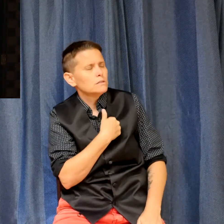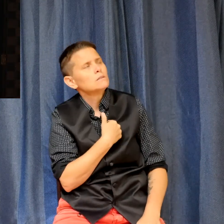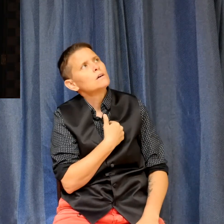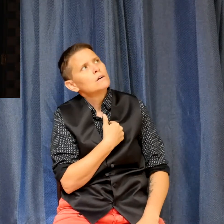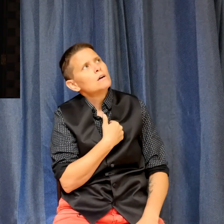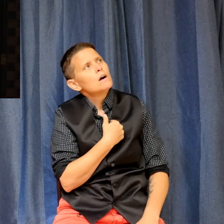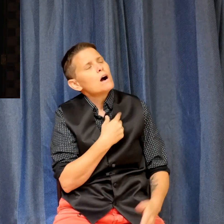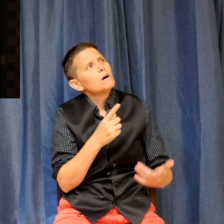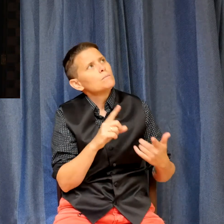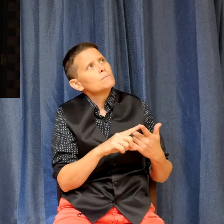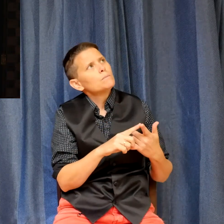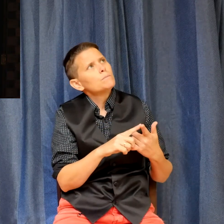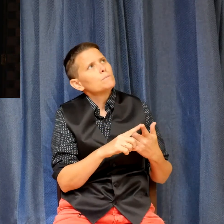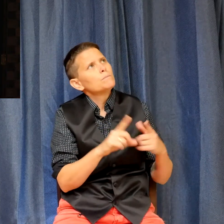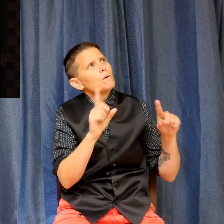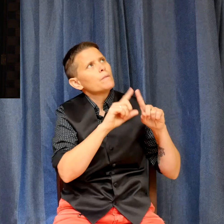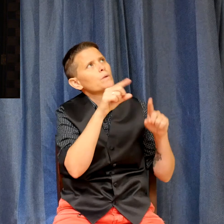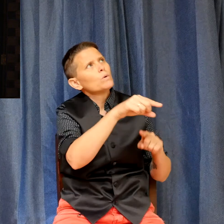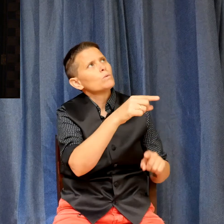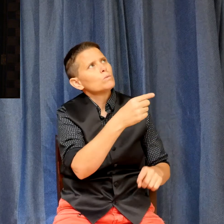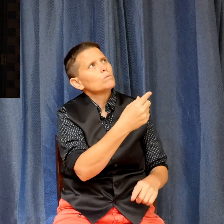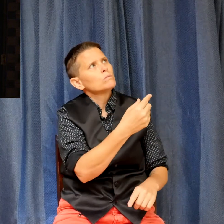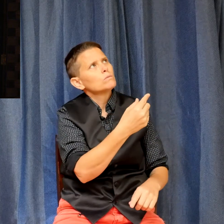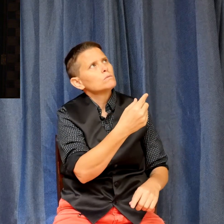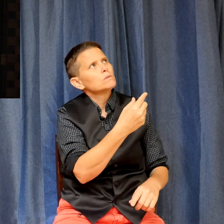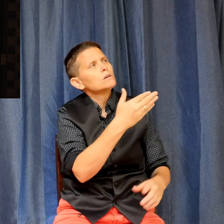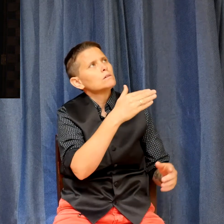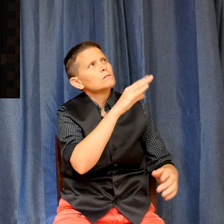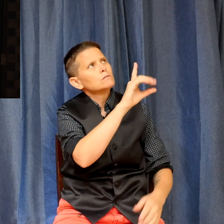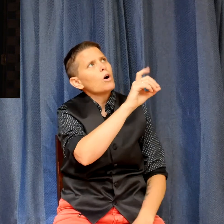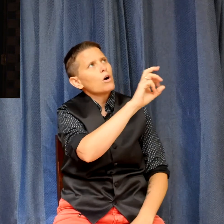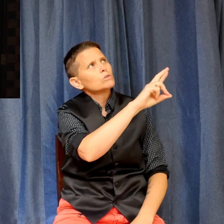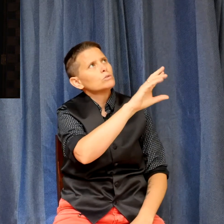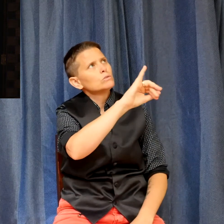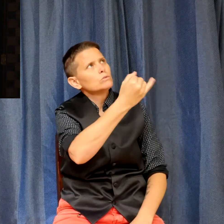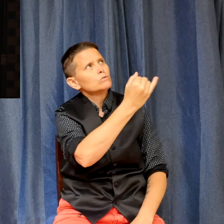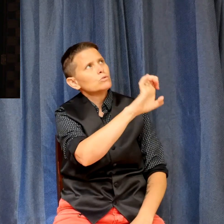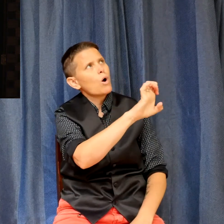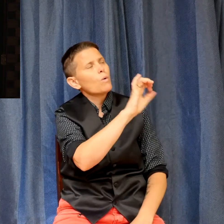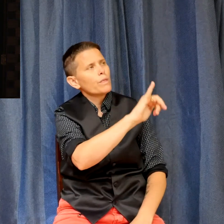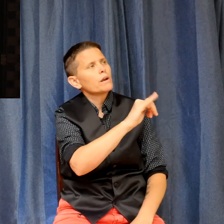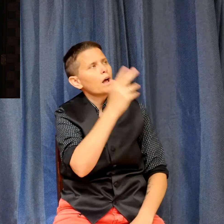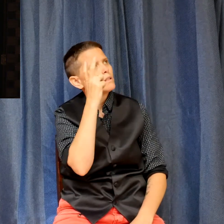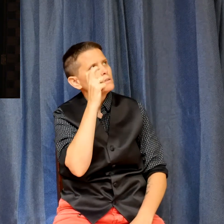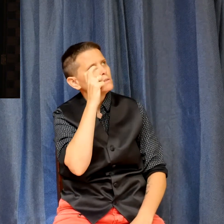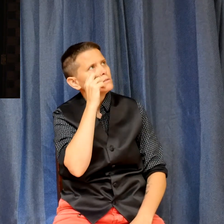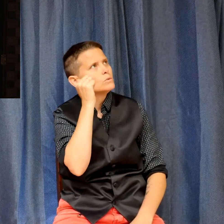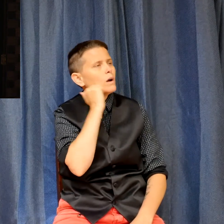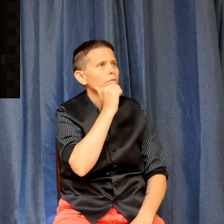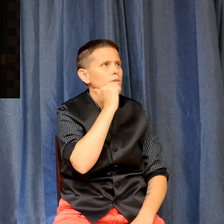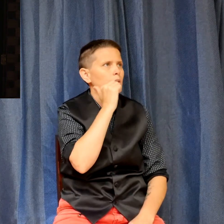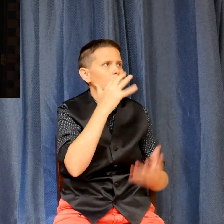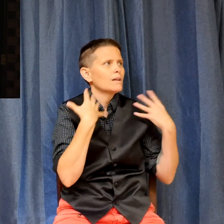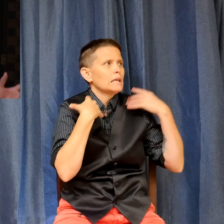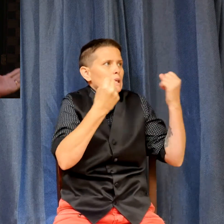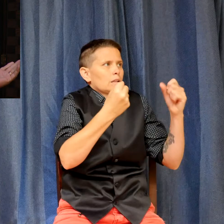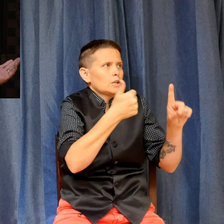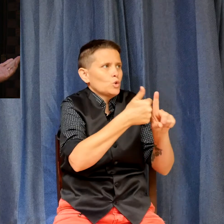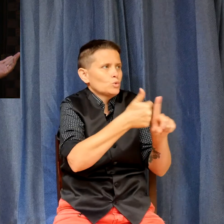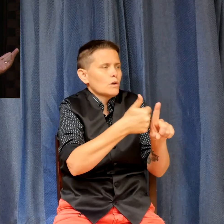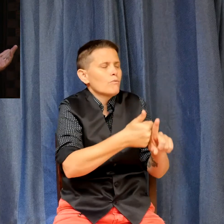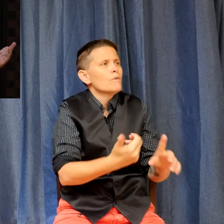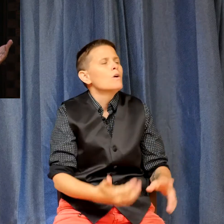had consistently listened to from an outside source. Awesome. But there's so many out there. There are, yeah. I